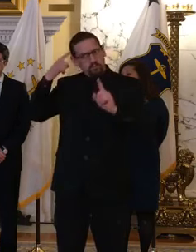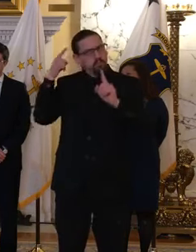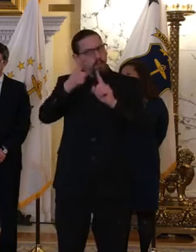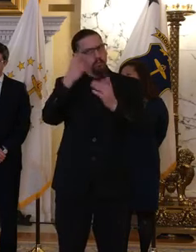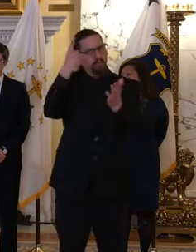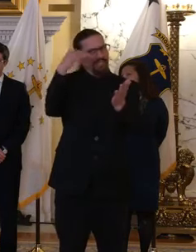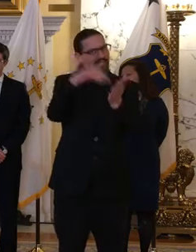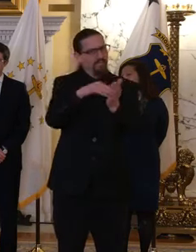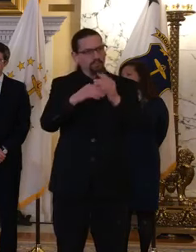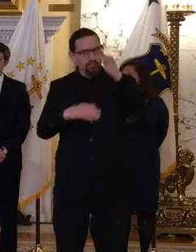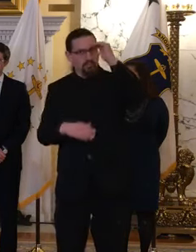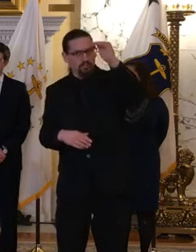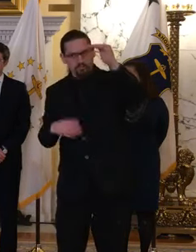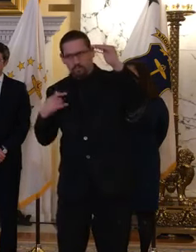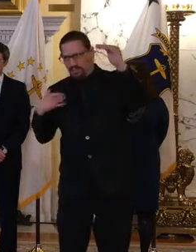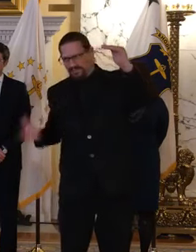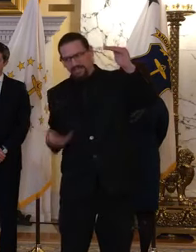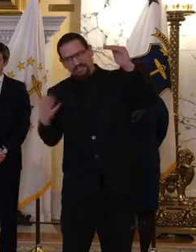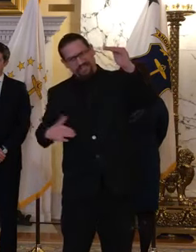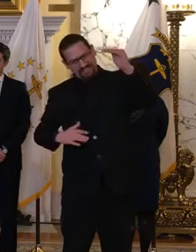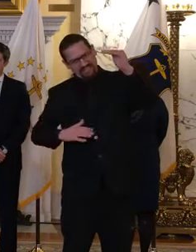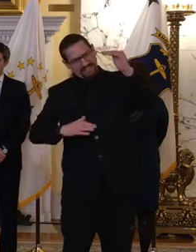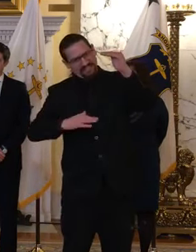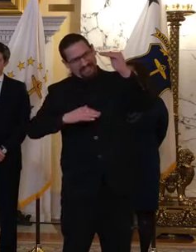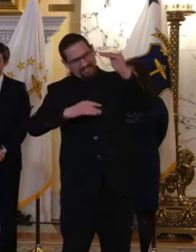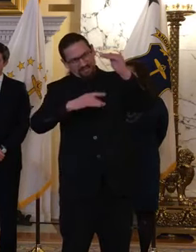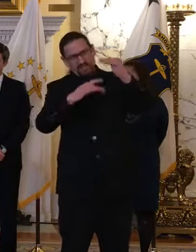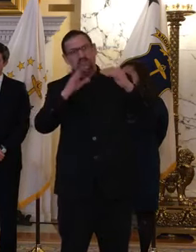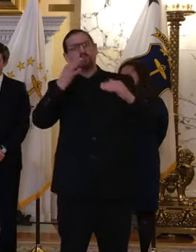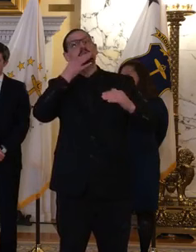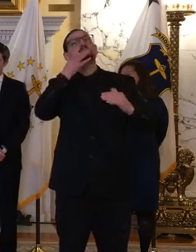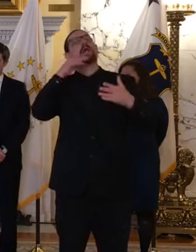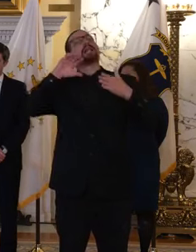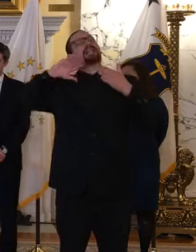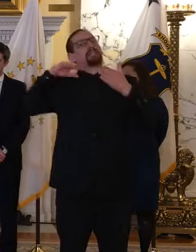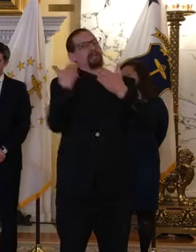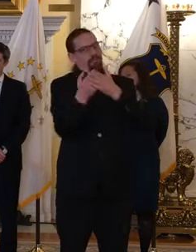I'm hoping to say by the middle of this week, we're at 1,000 per day.